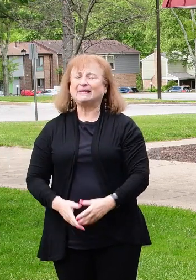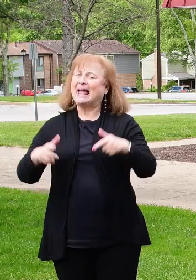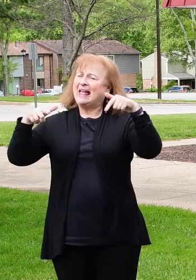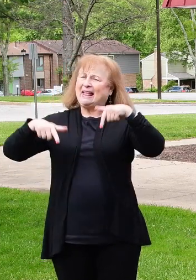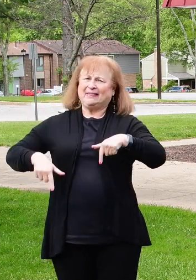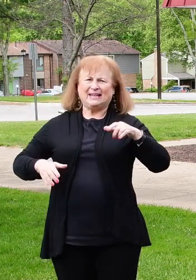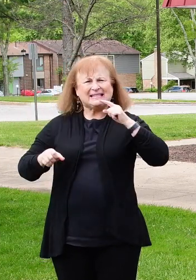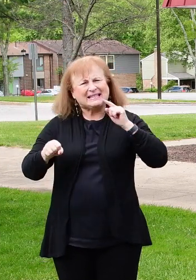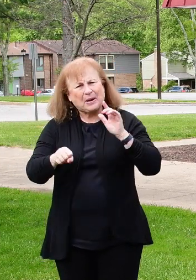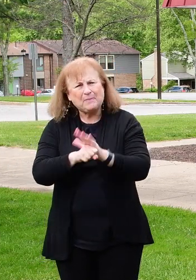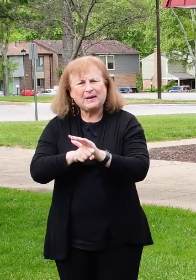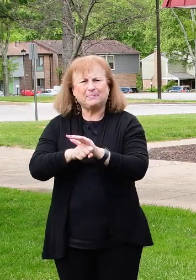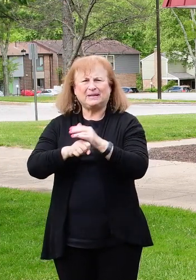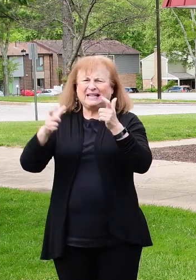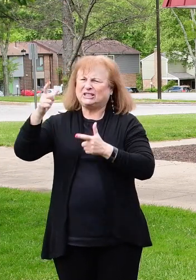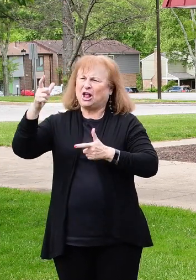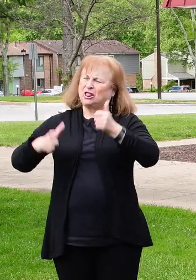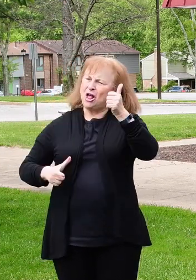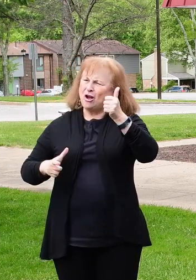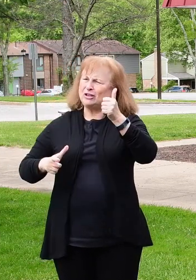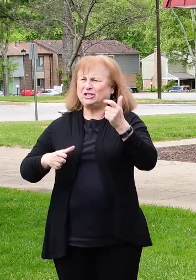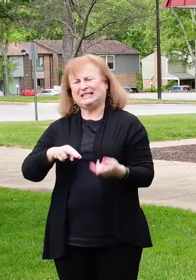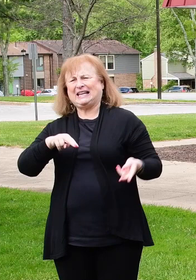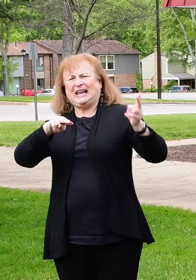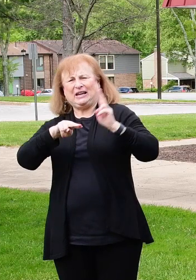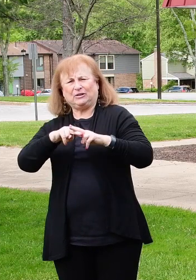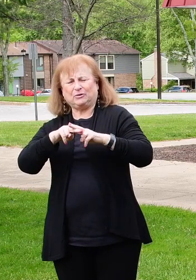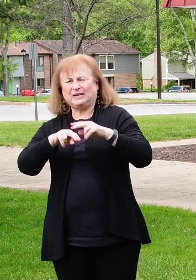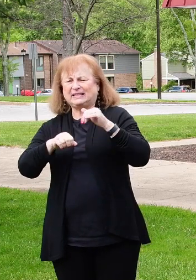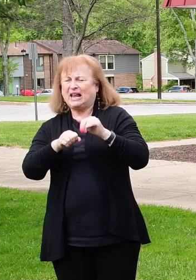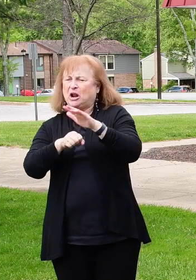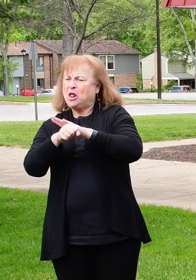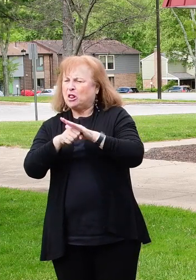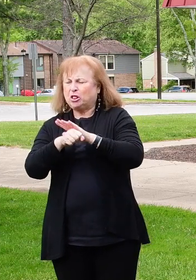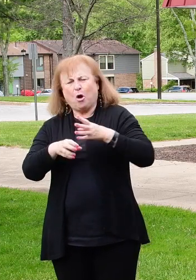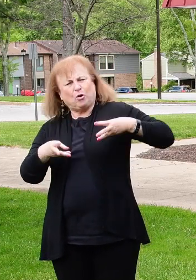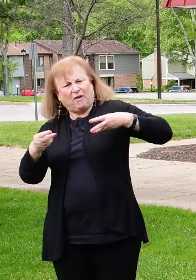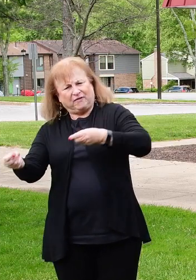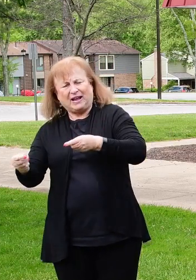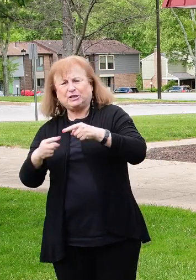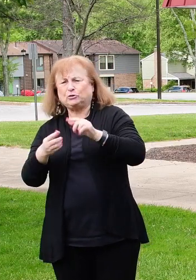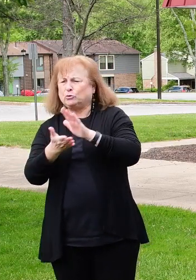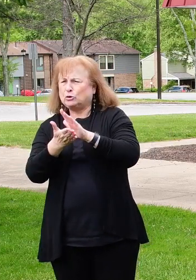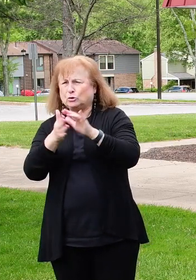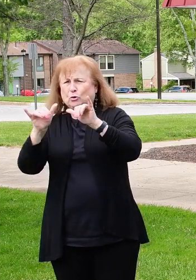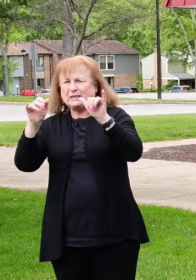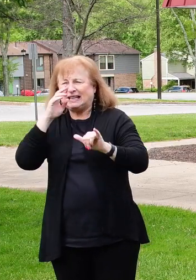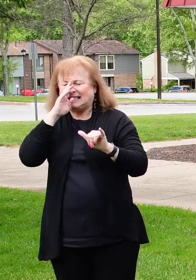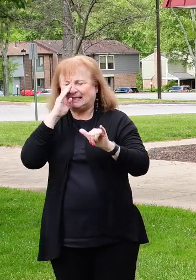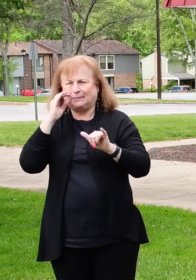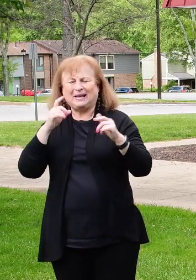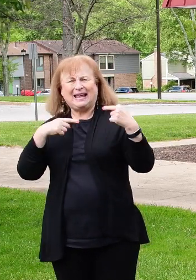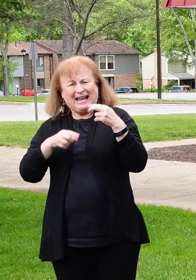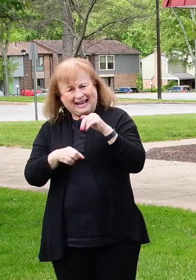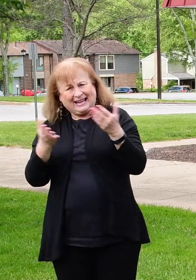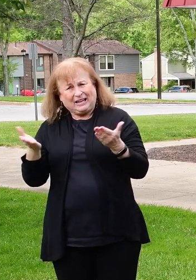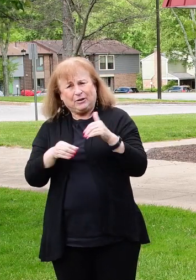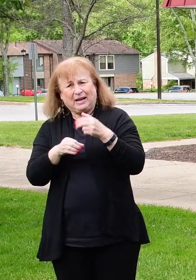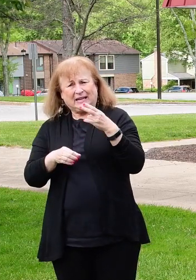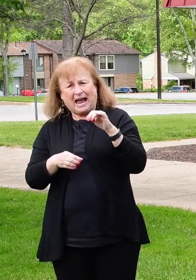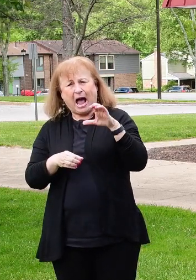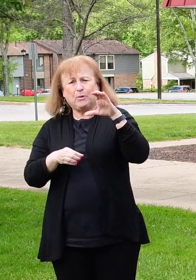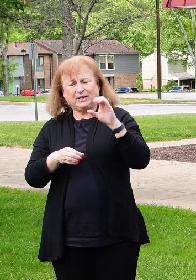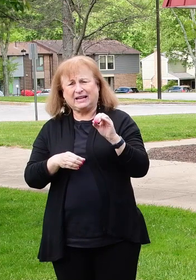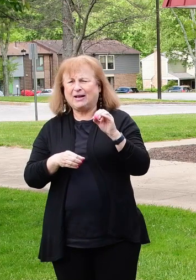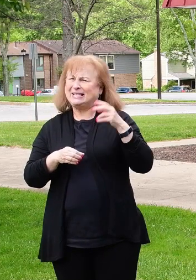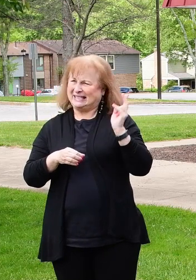This commitment is the largest increase in local funding to our school system in Howard County's